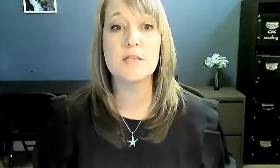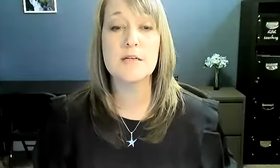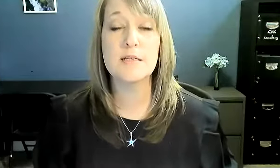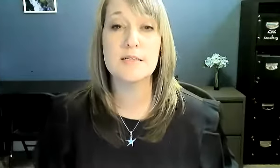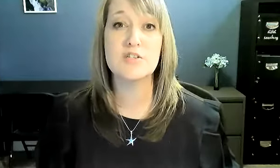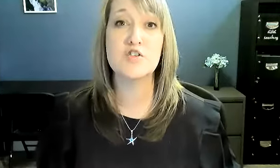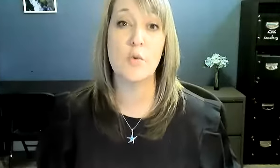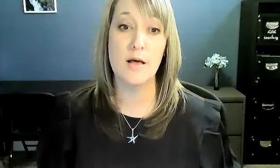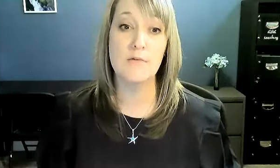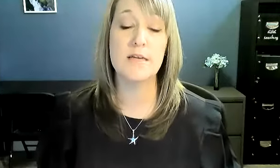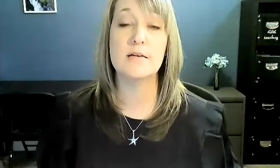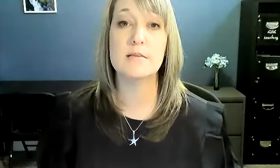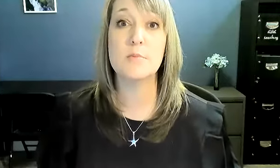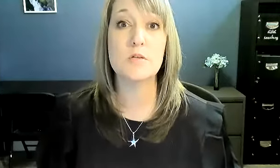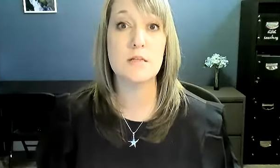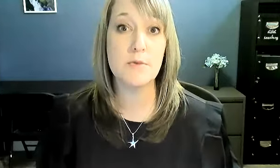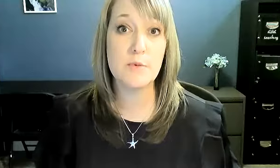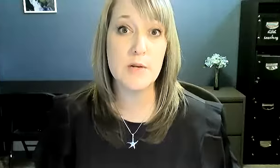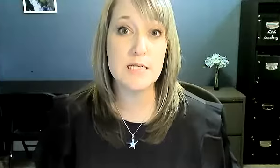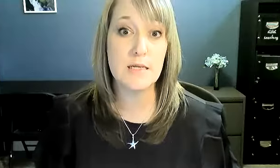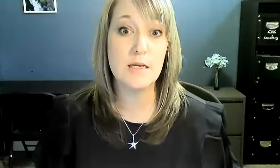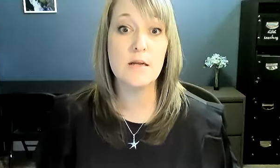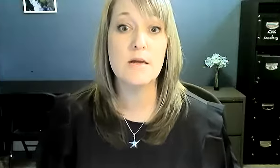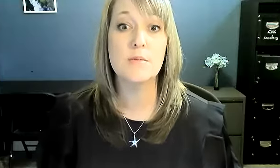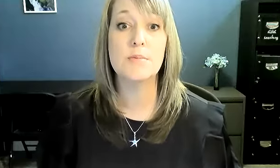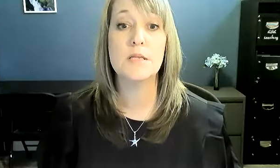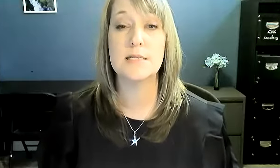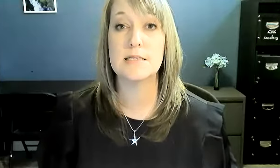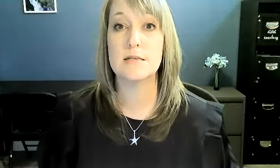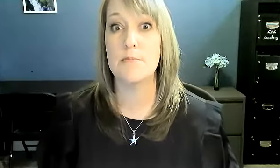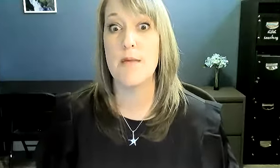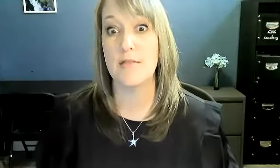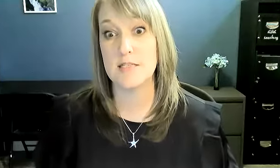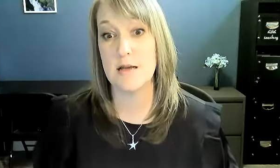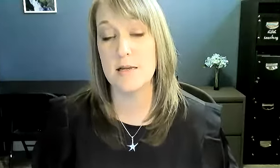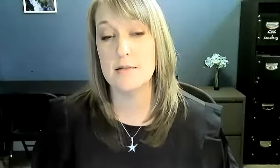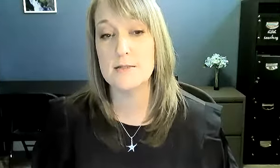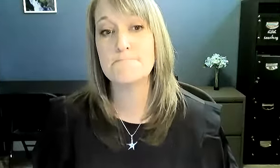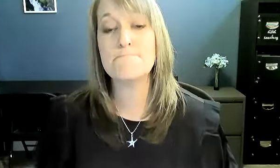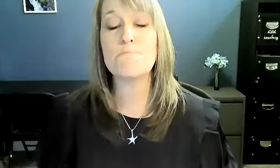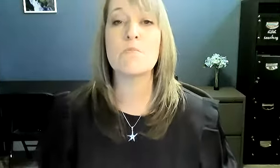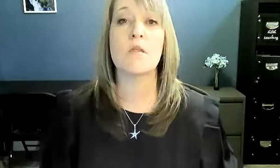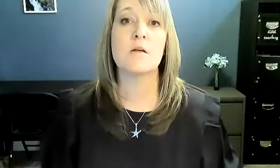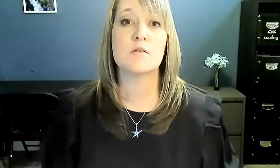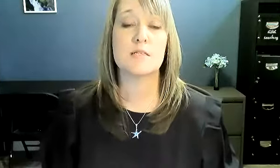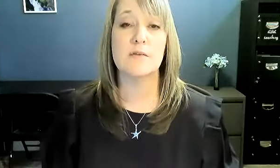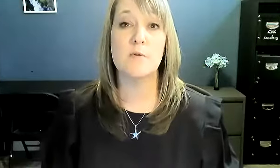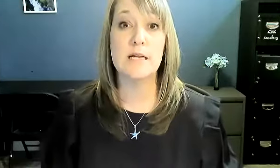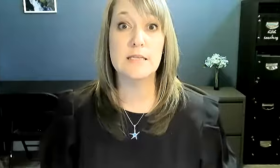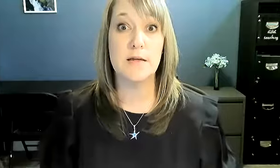Vocabulary list 12 is numbers 11 through 19 plus some math signs. So the sign for